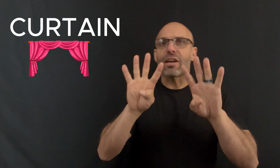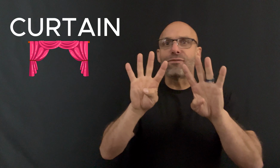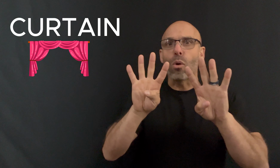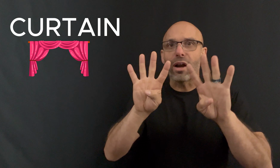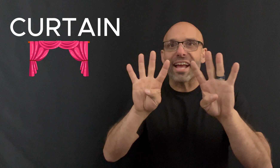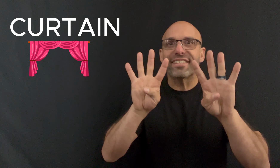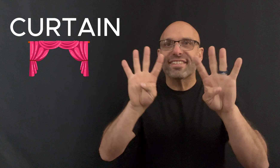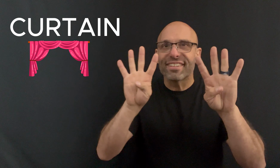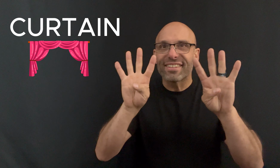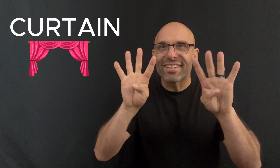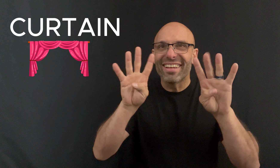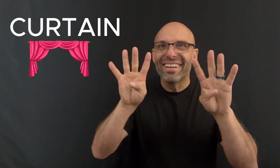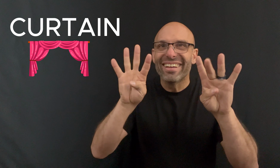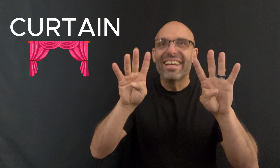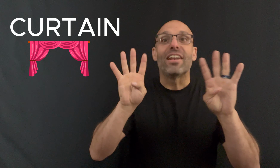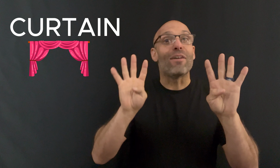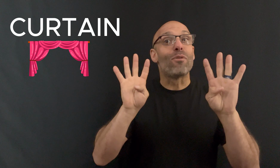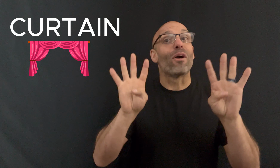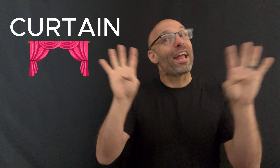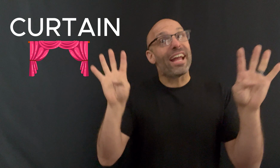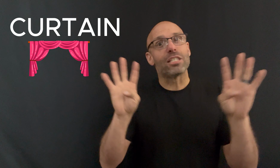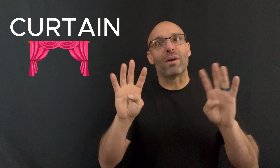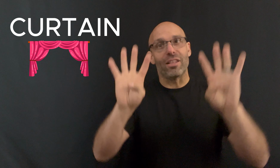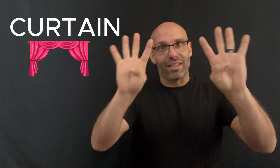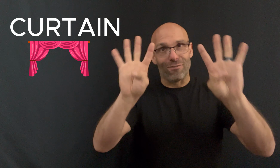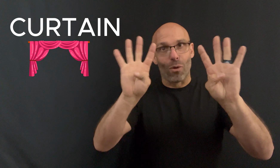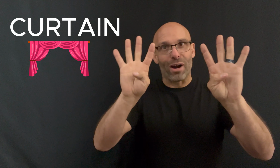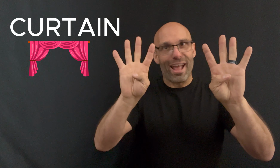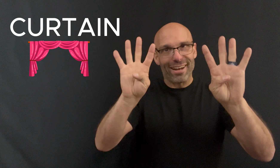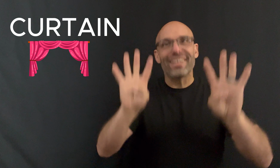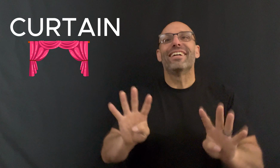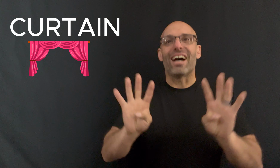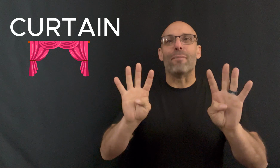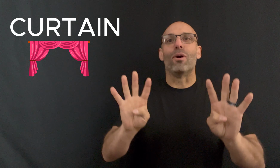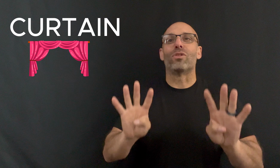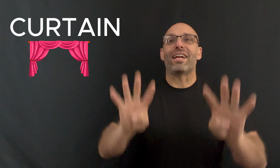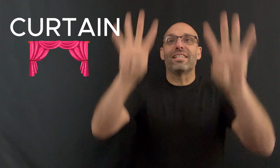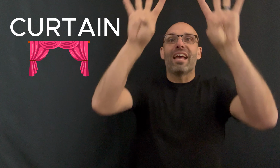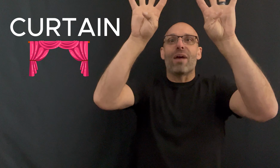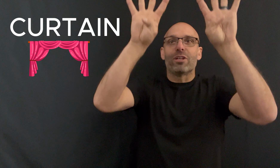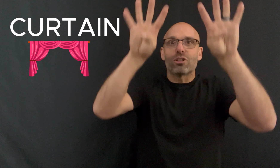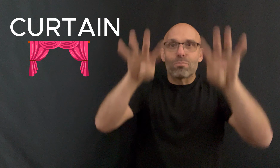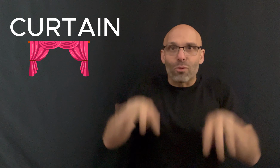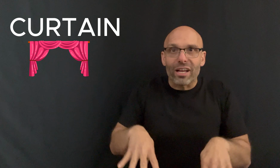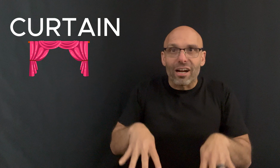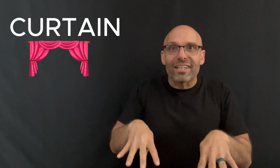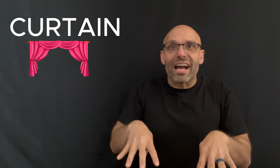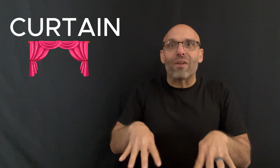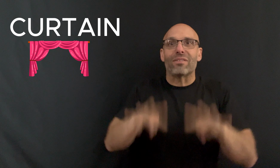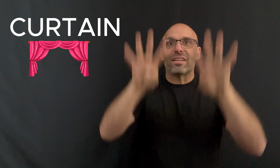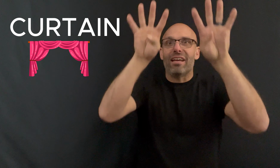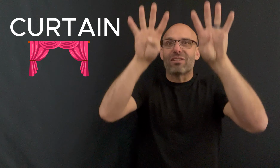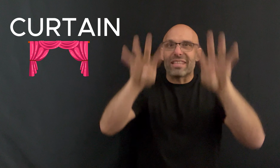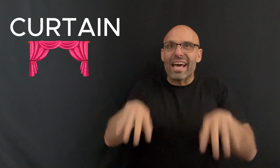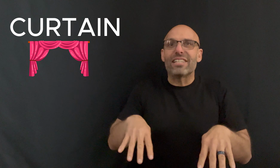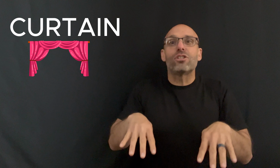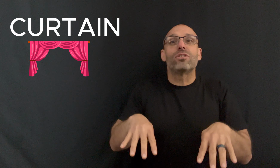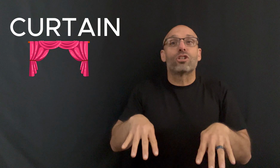4 hands, not 4 hands, but the forehand on both hands, and we just bring it on down, okay? So that is